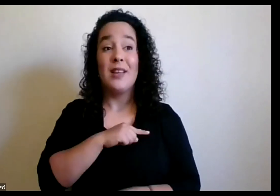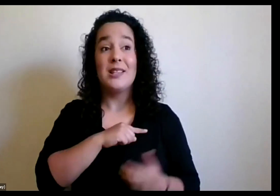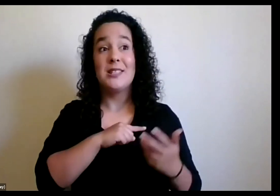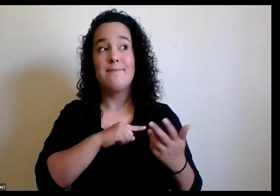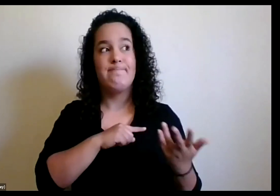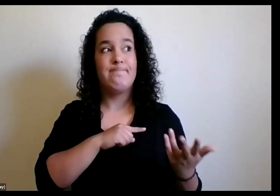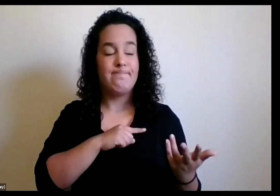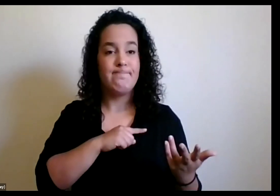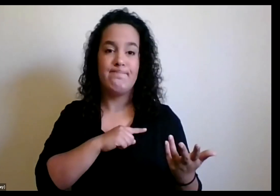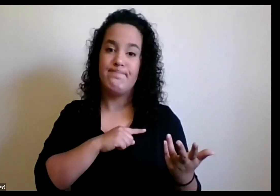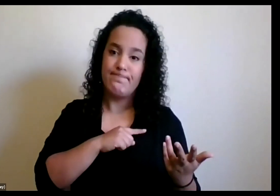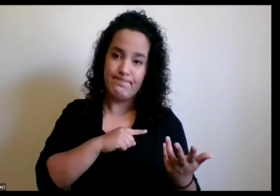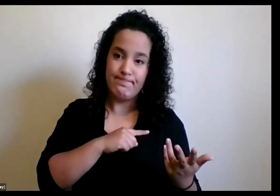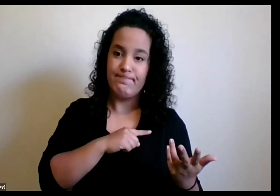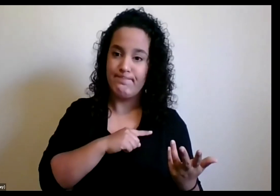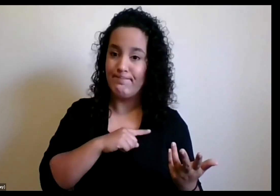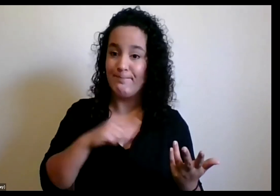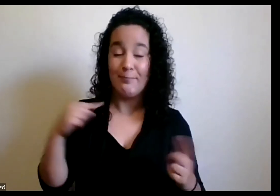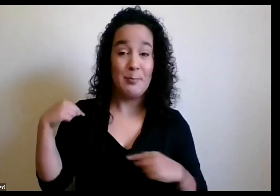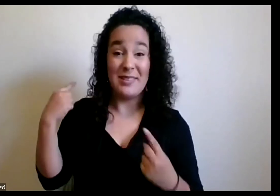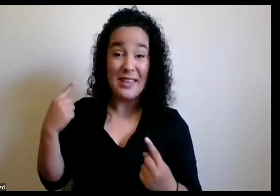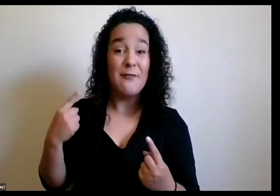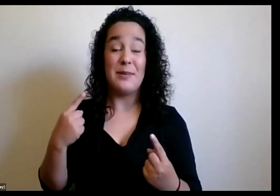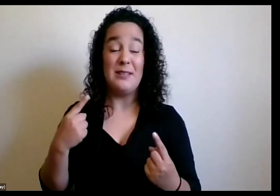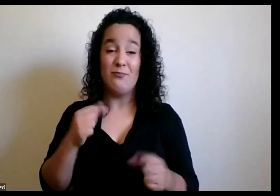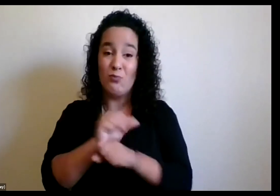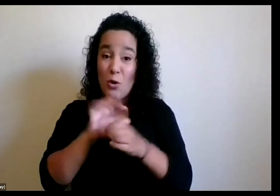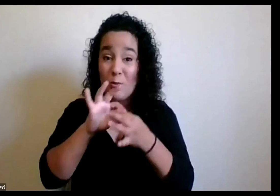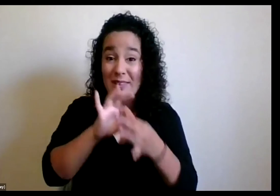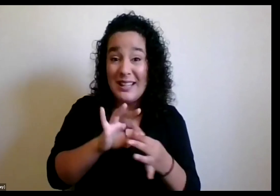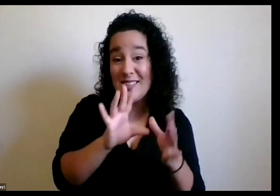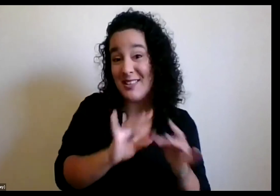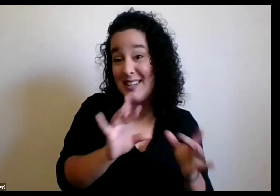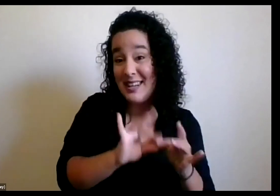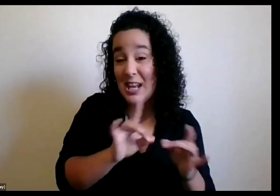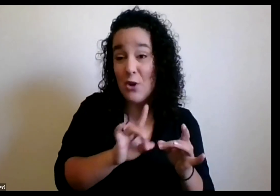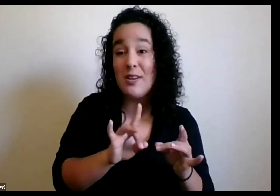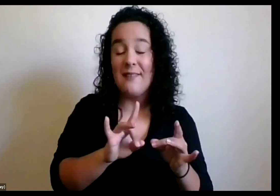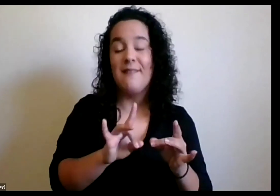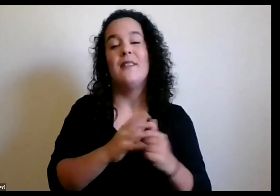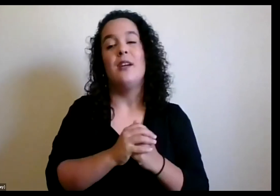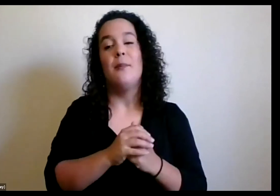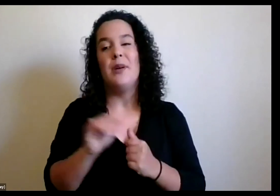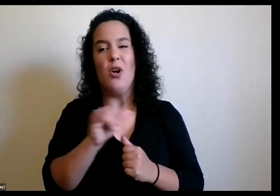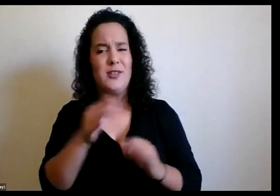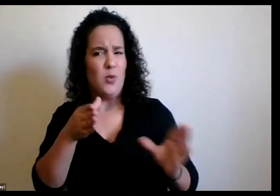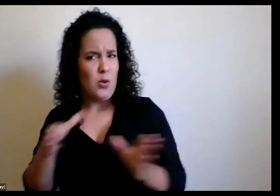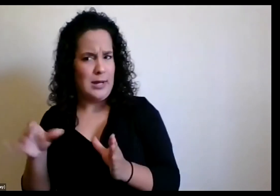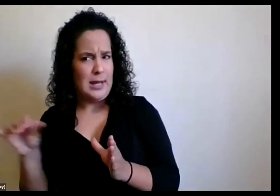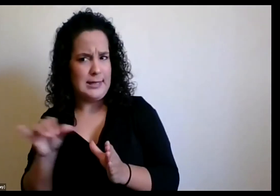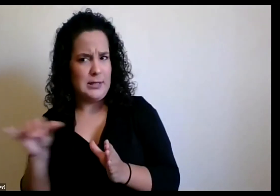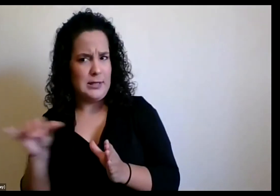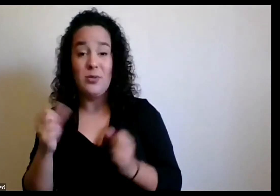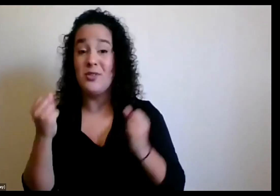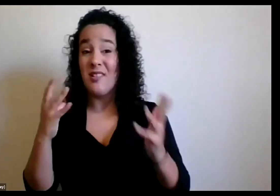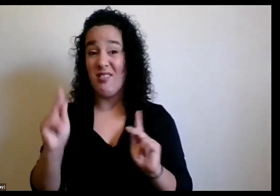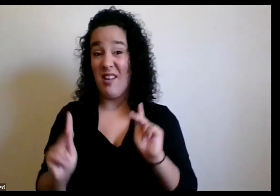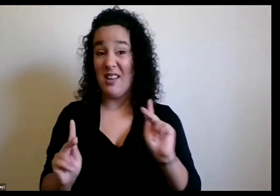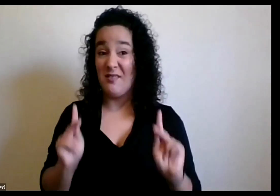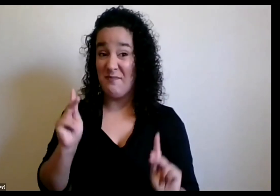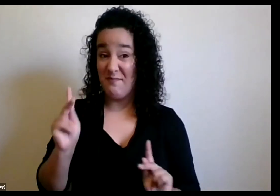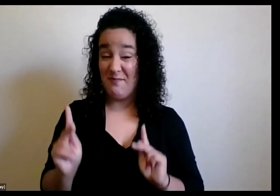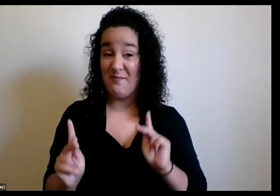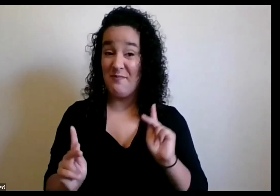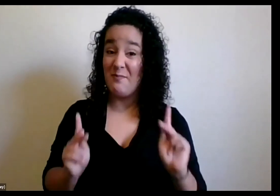only on the doing work on the narrative front, but are doing deep organizing work, you know that there are always these folks who don't quite fall neatly into